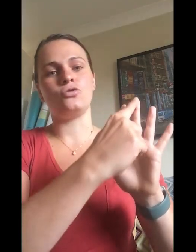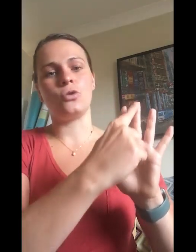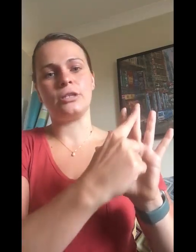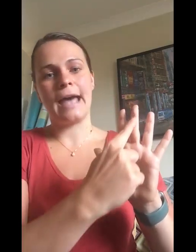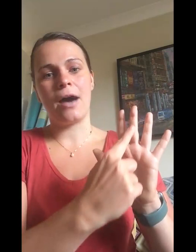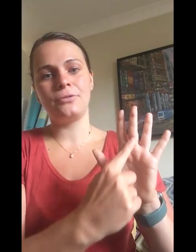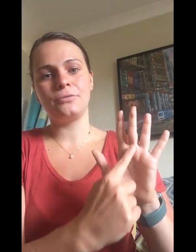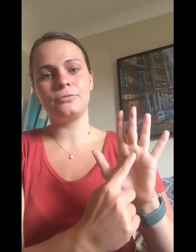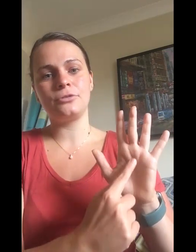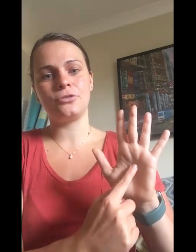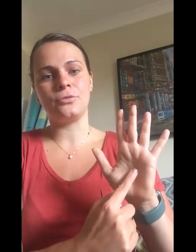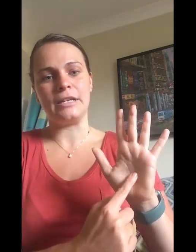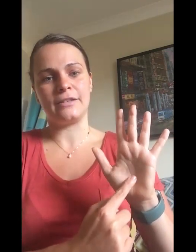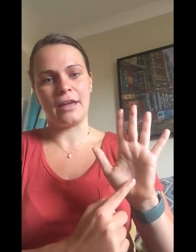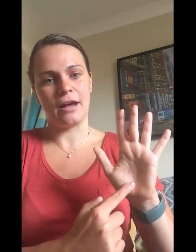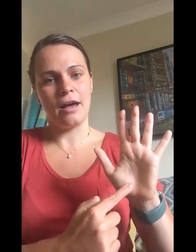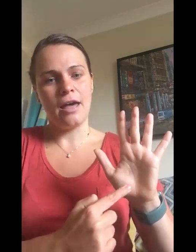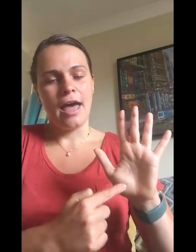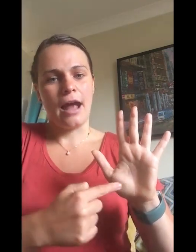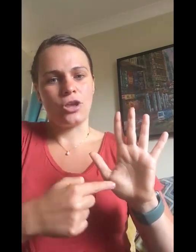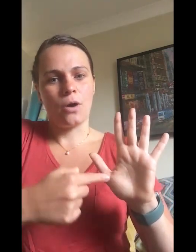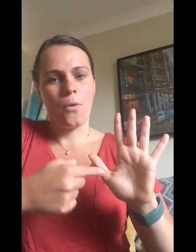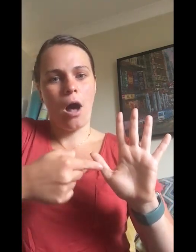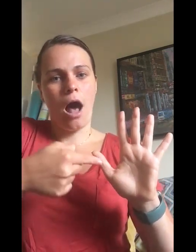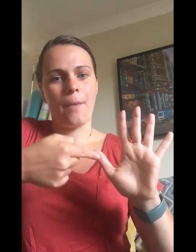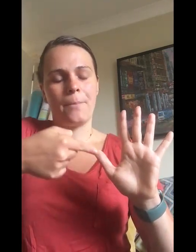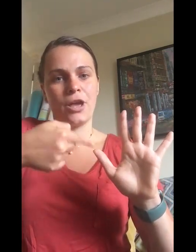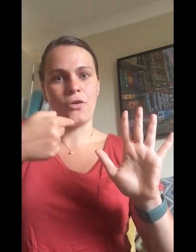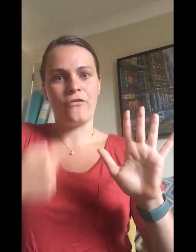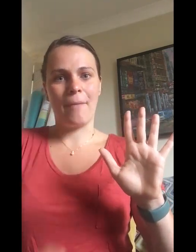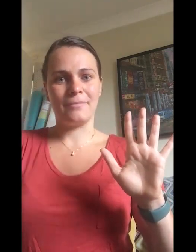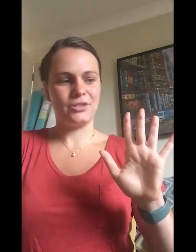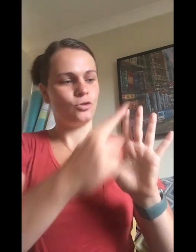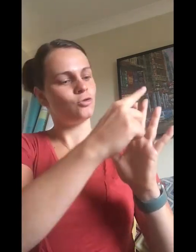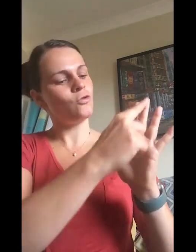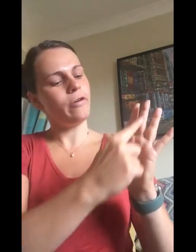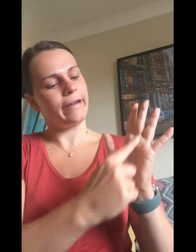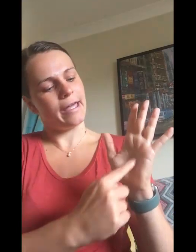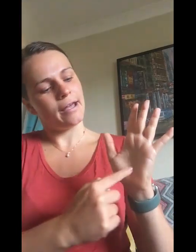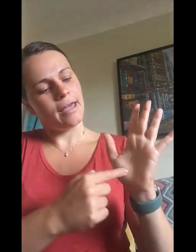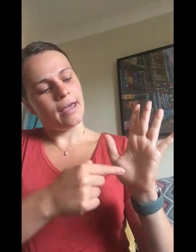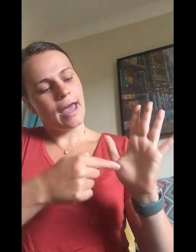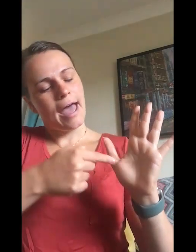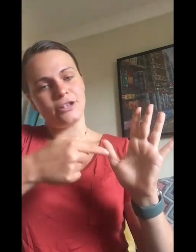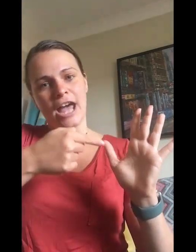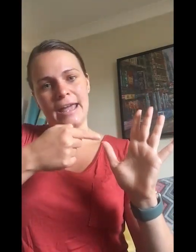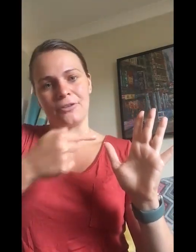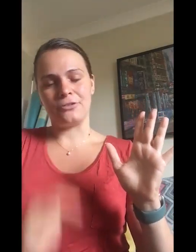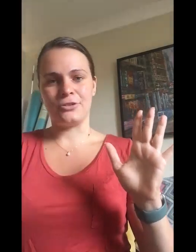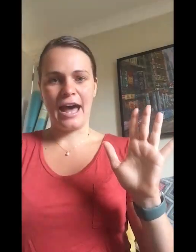draw down your tallest finger and you go up your thumb. So you're drawing a J onto your